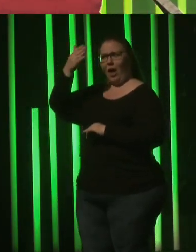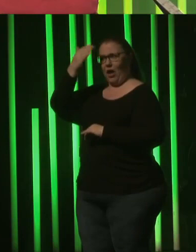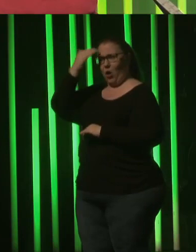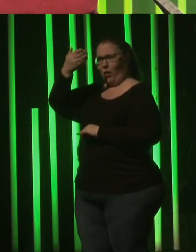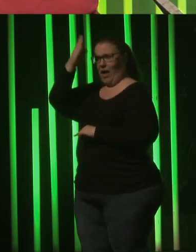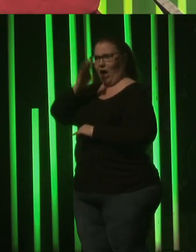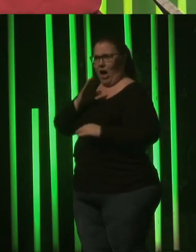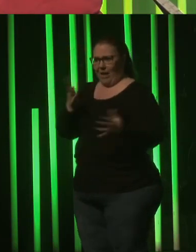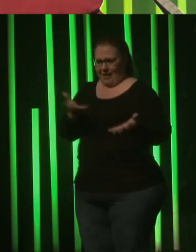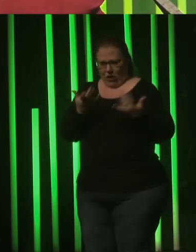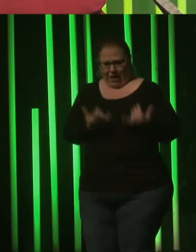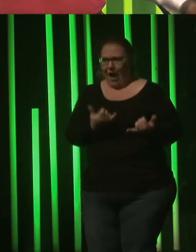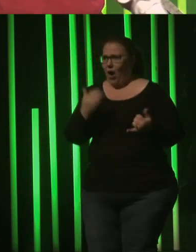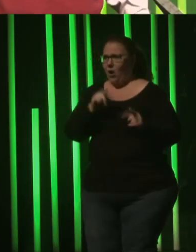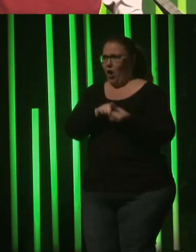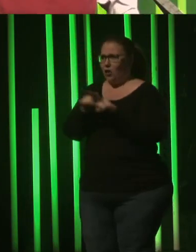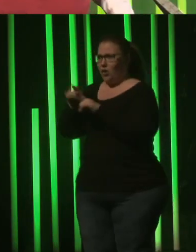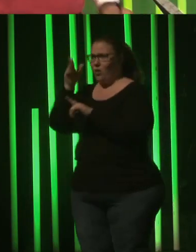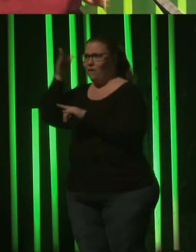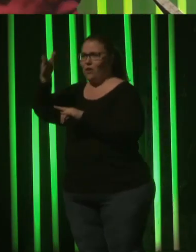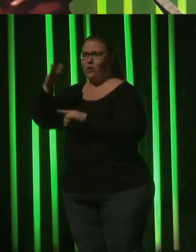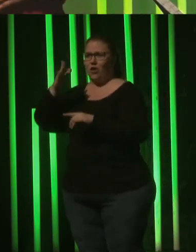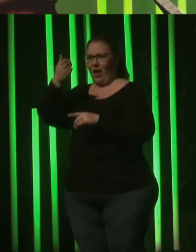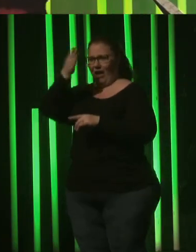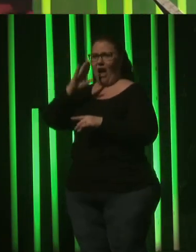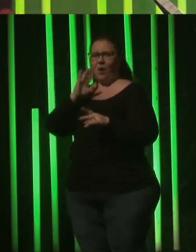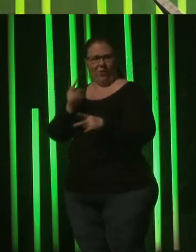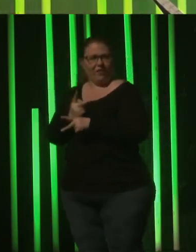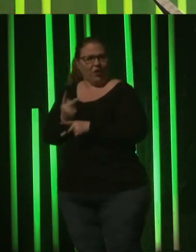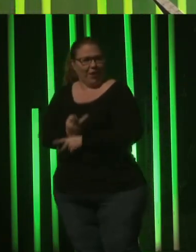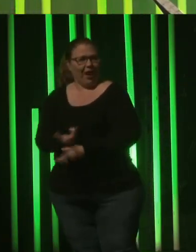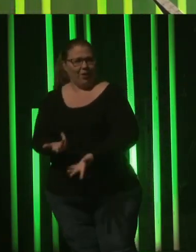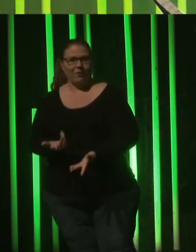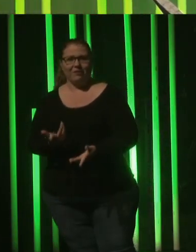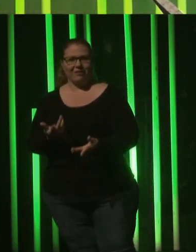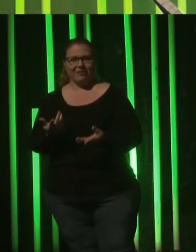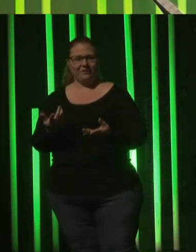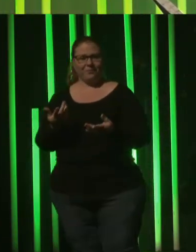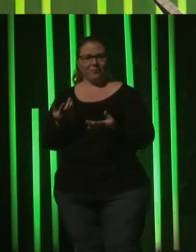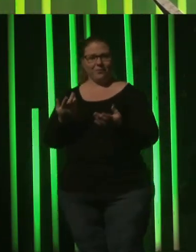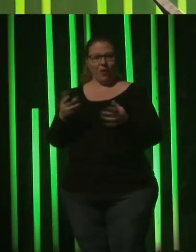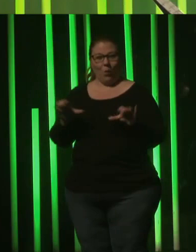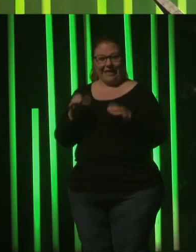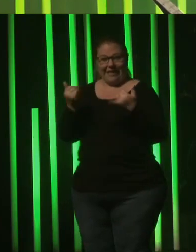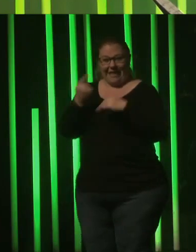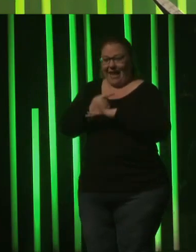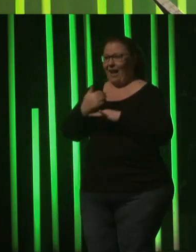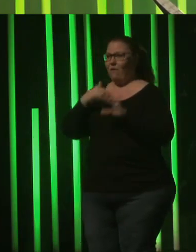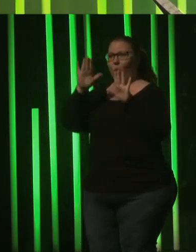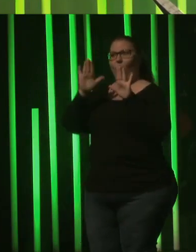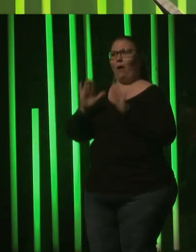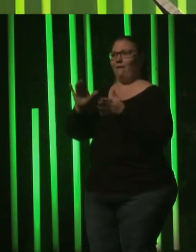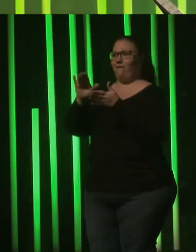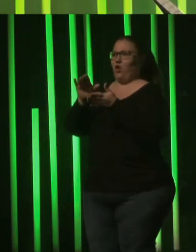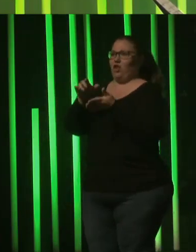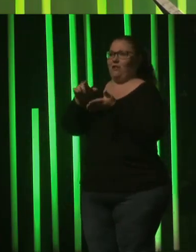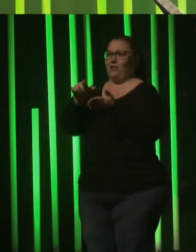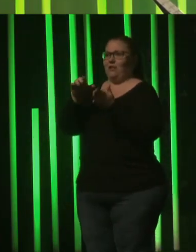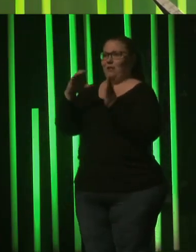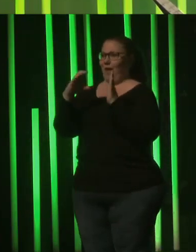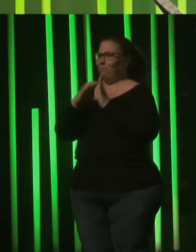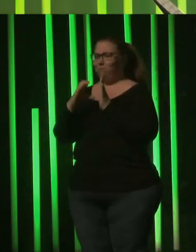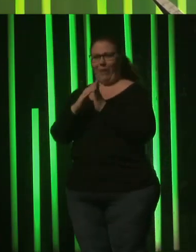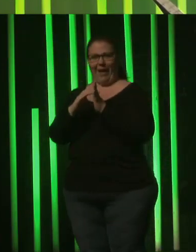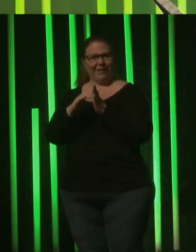he's also in my future, and that God is going to work it out. And so what I did today was I got this wonderful passage of scripture that I'm going to